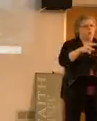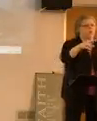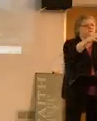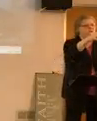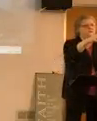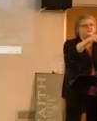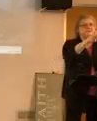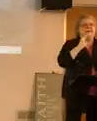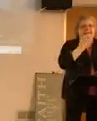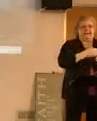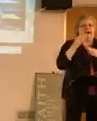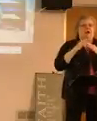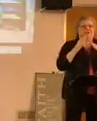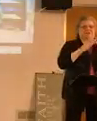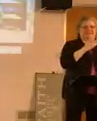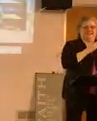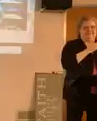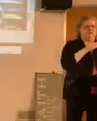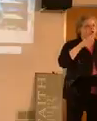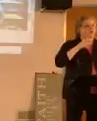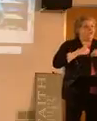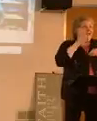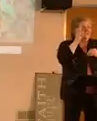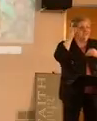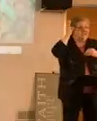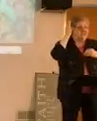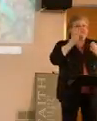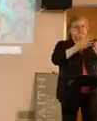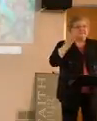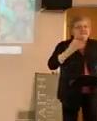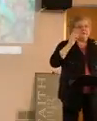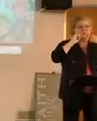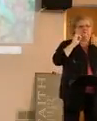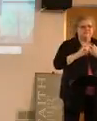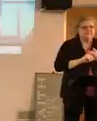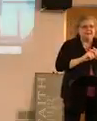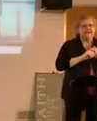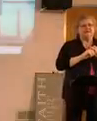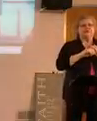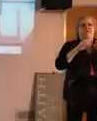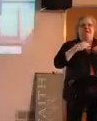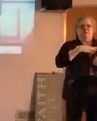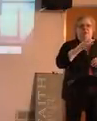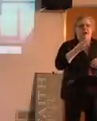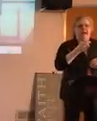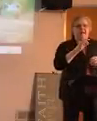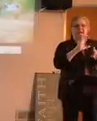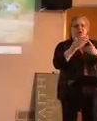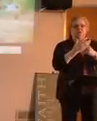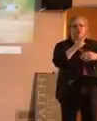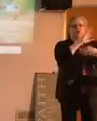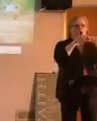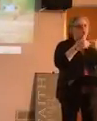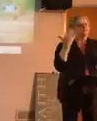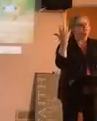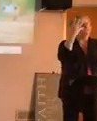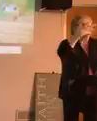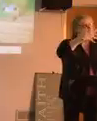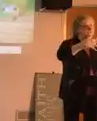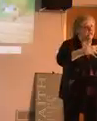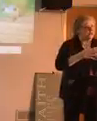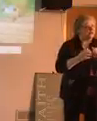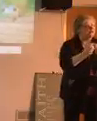Farmington. You have Native American cultures, you have Hispanic cultures, you have white culture, and all of them are blending